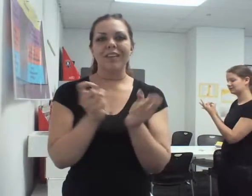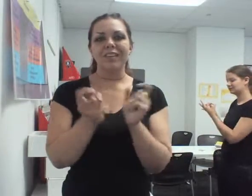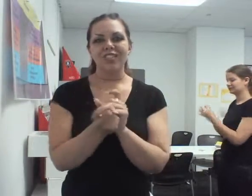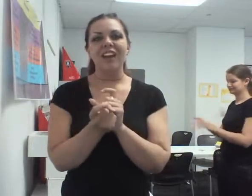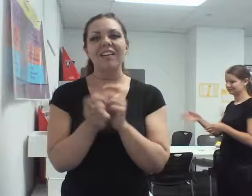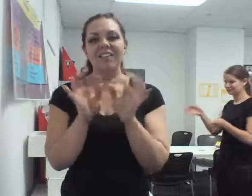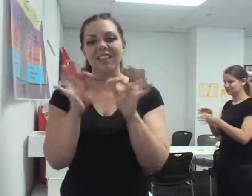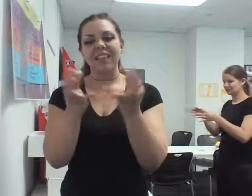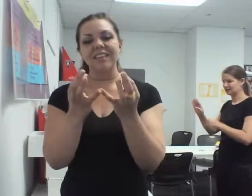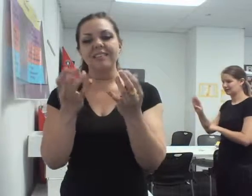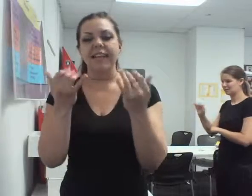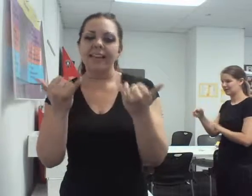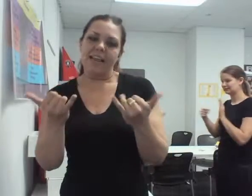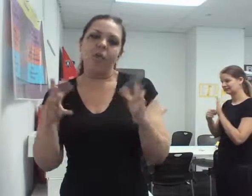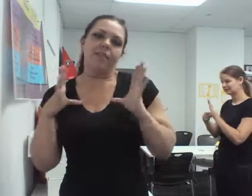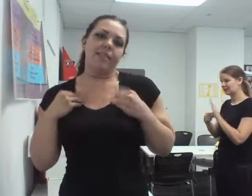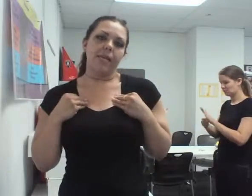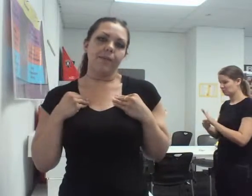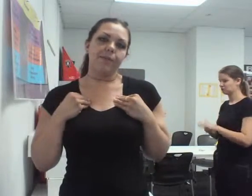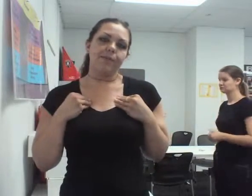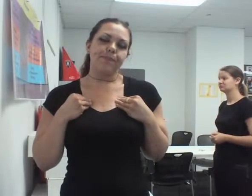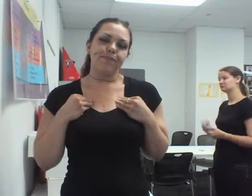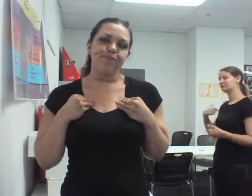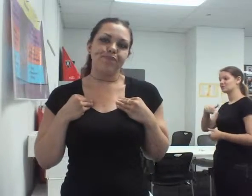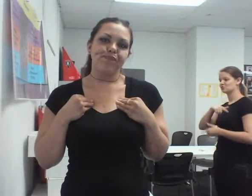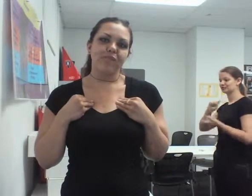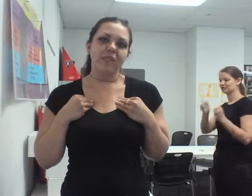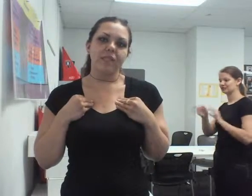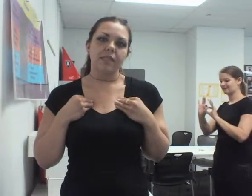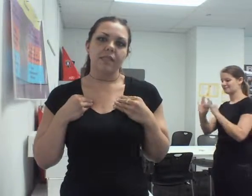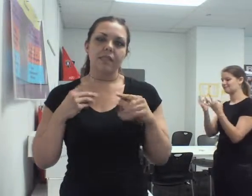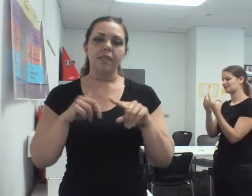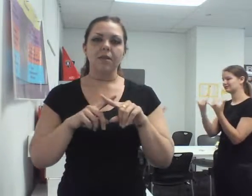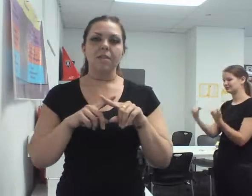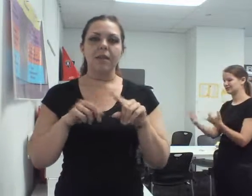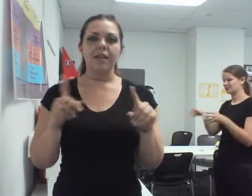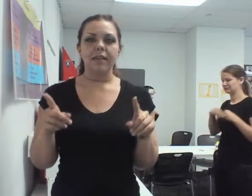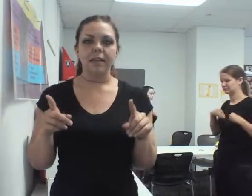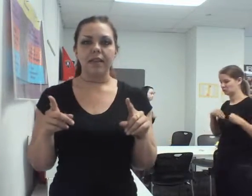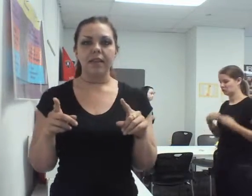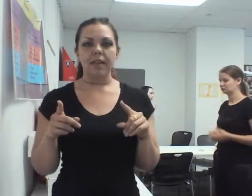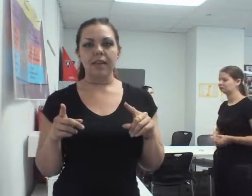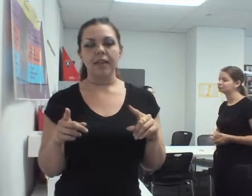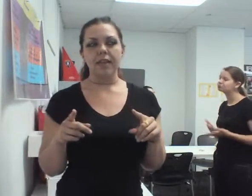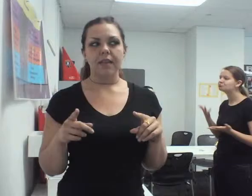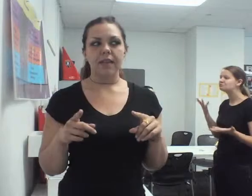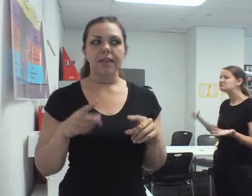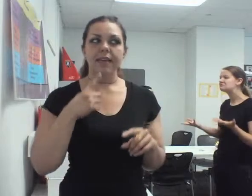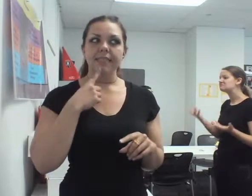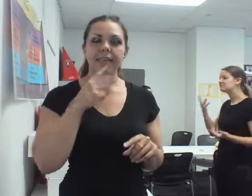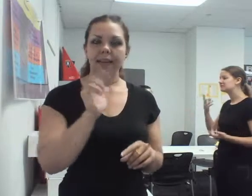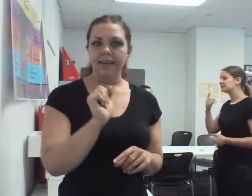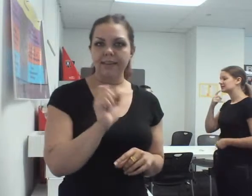Okay. But let's say in ASL you